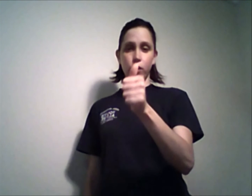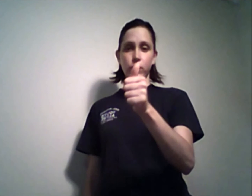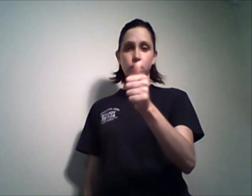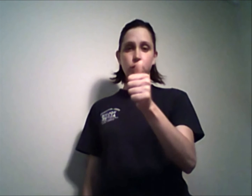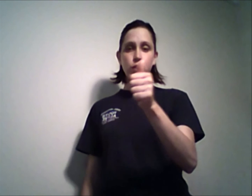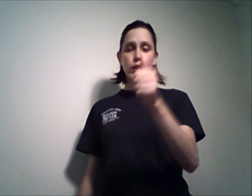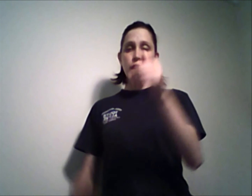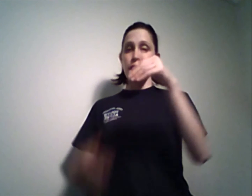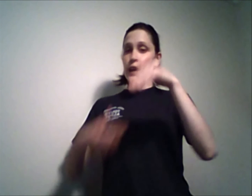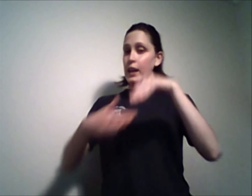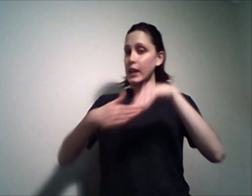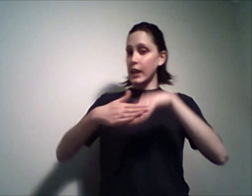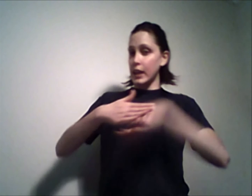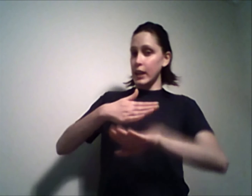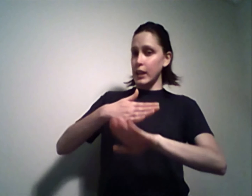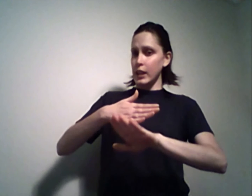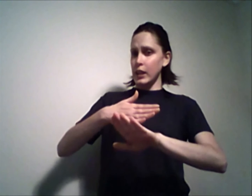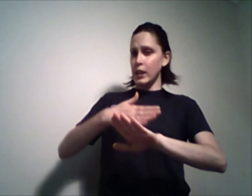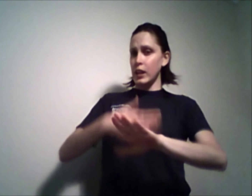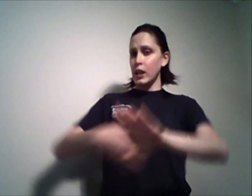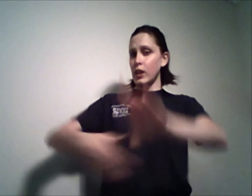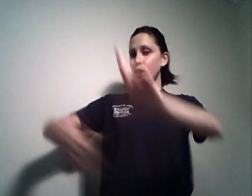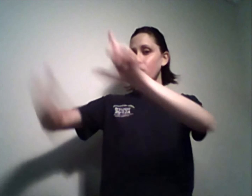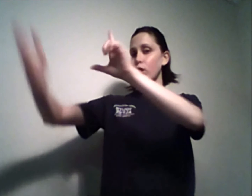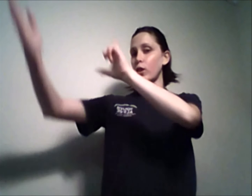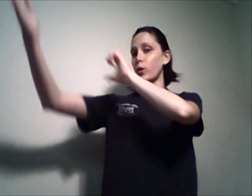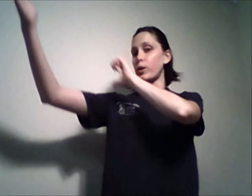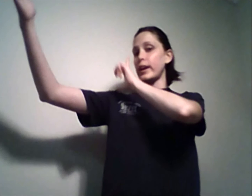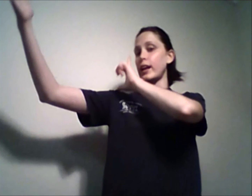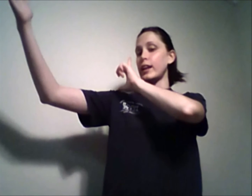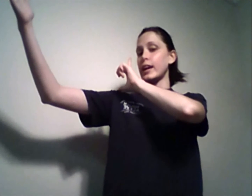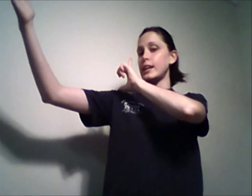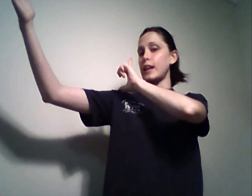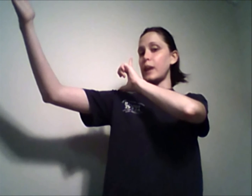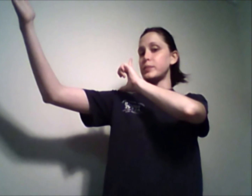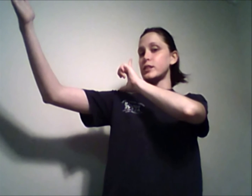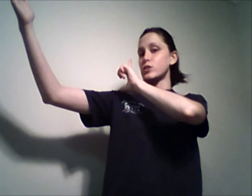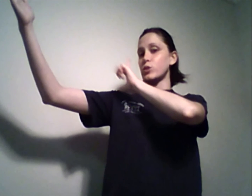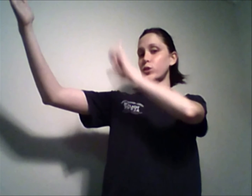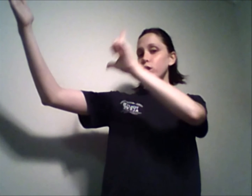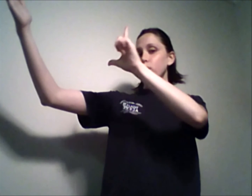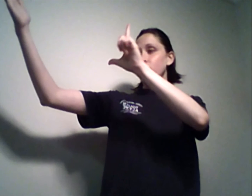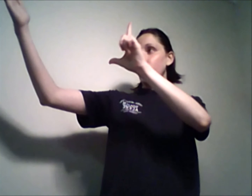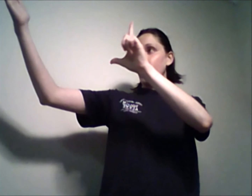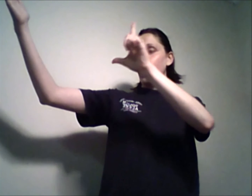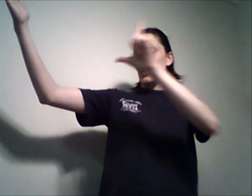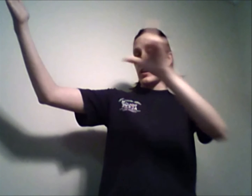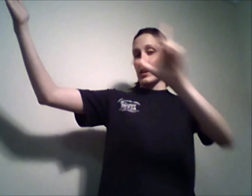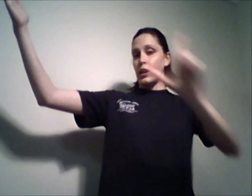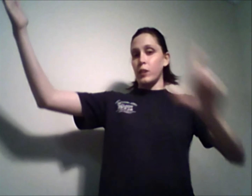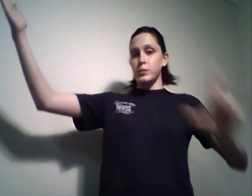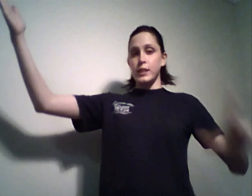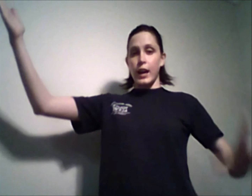yourself in the Lord. L hand at opposite shoulder comes